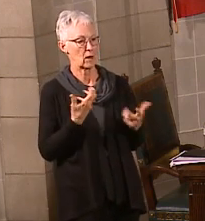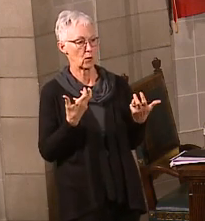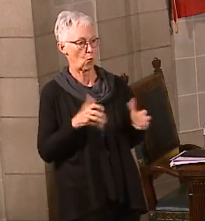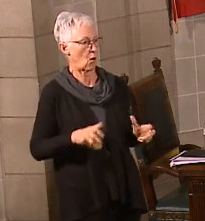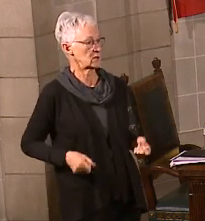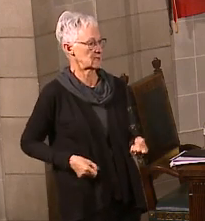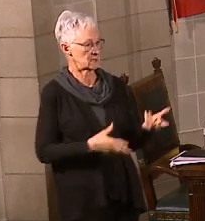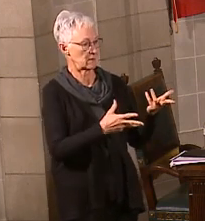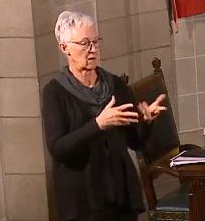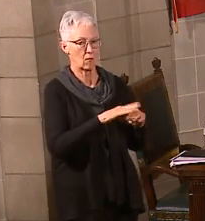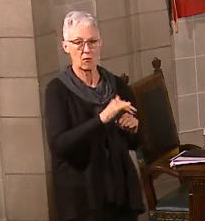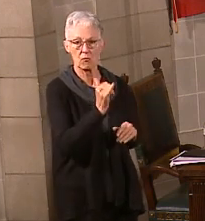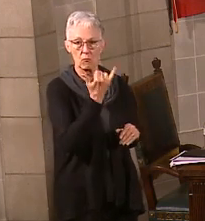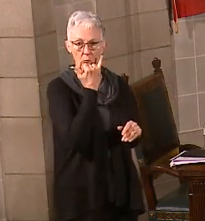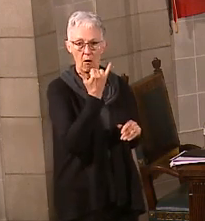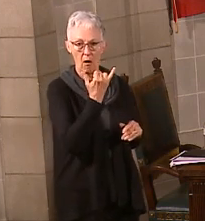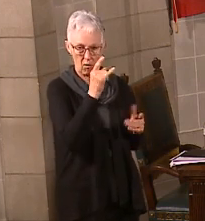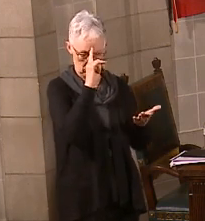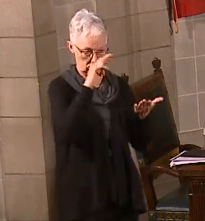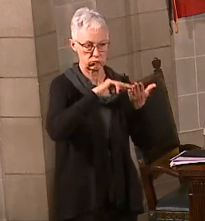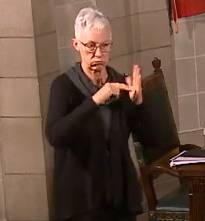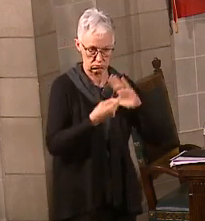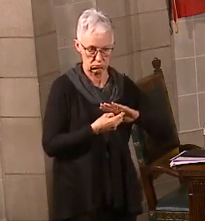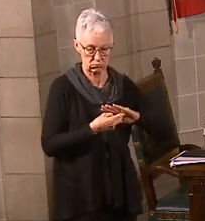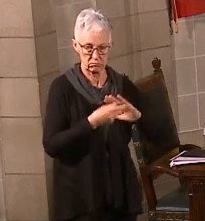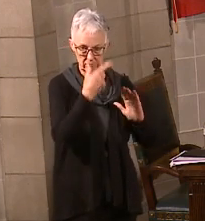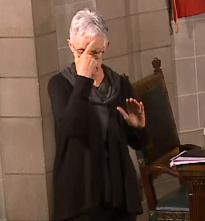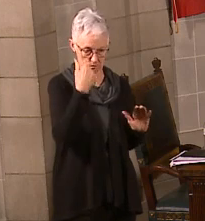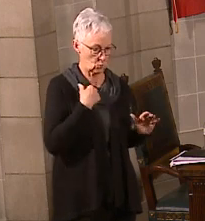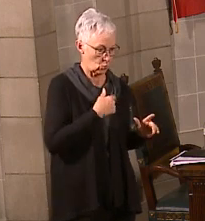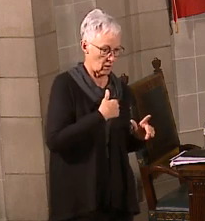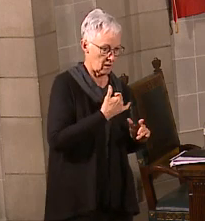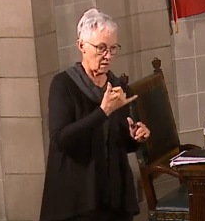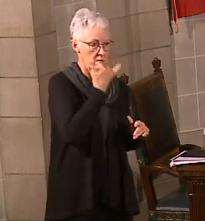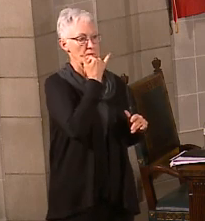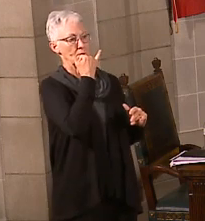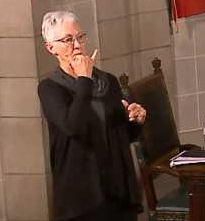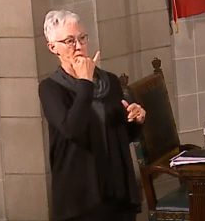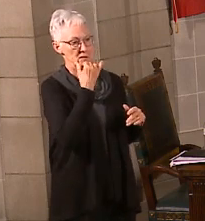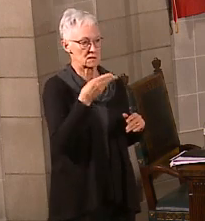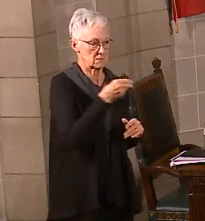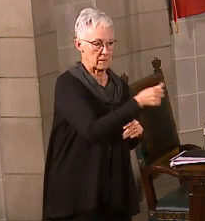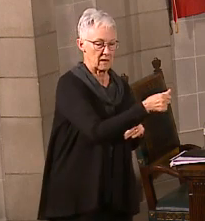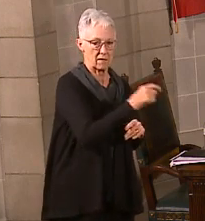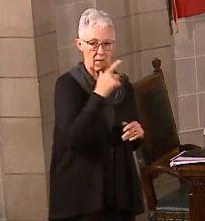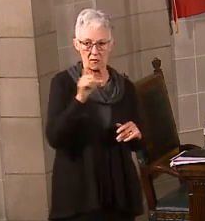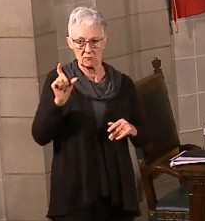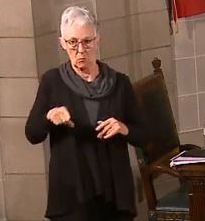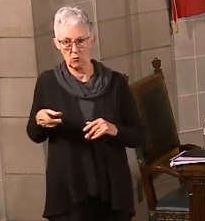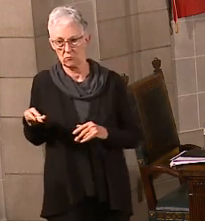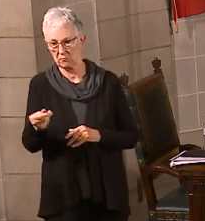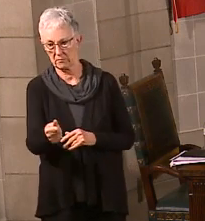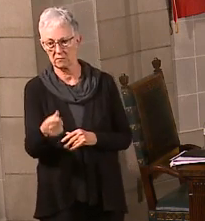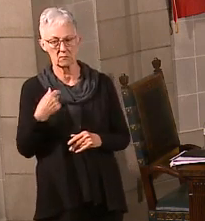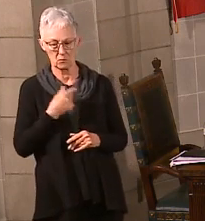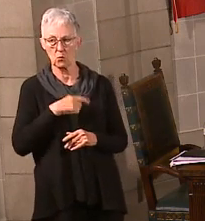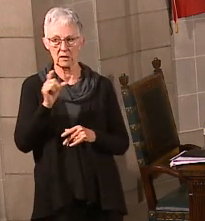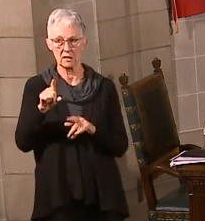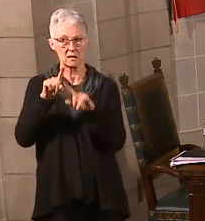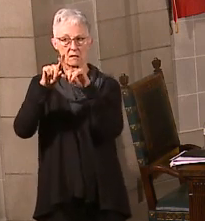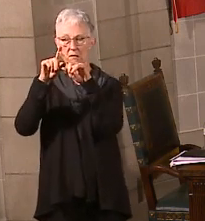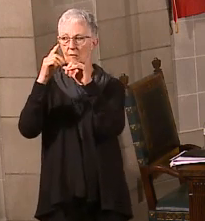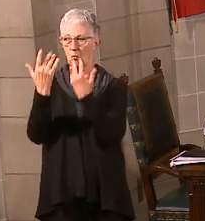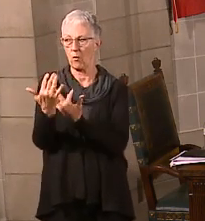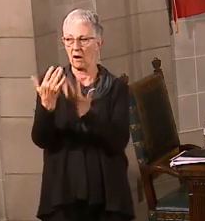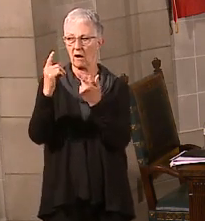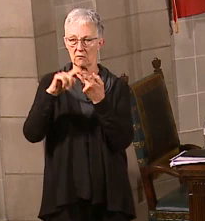that back to Treasury because we made a mistake in how it was being spent, and that's why we're looking for that guidance from the Treasury to be able to spend